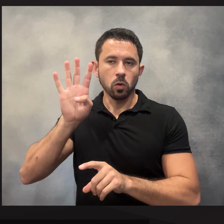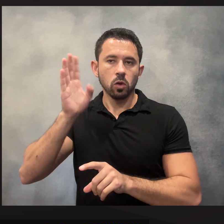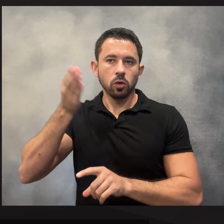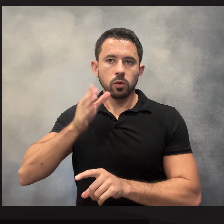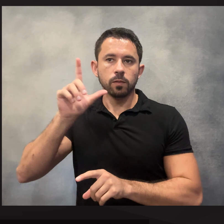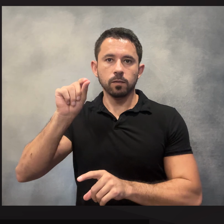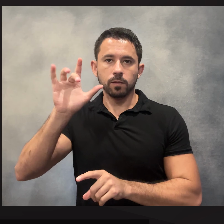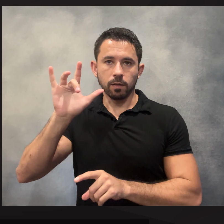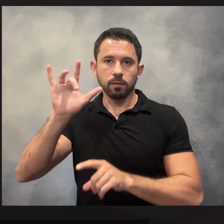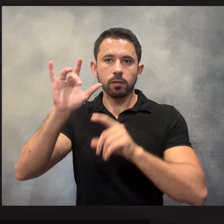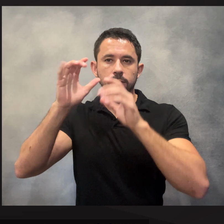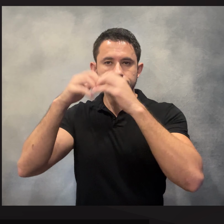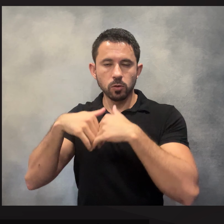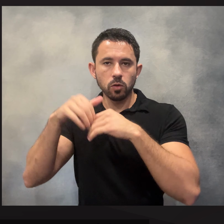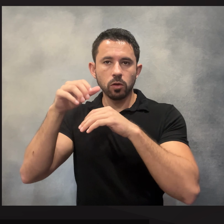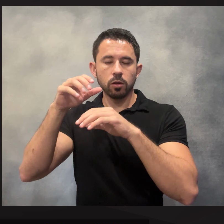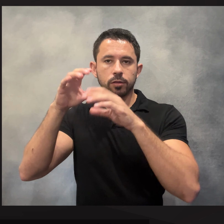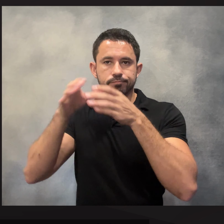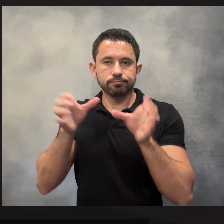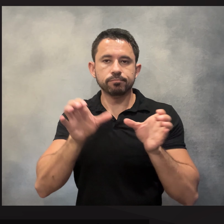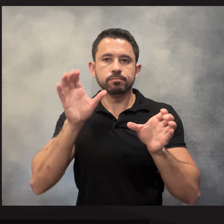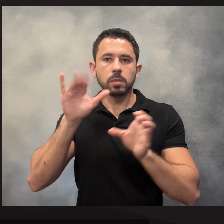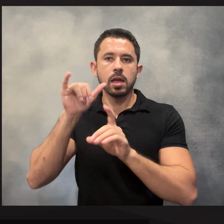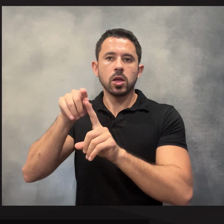7/4/2025, broken down based on borough.